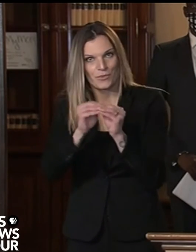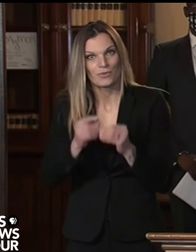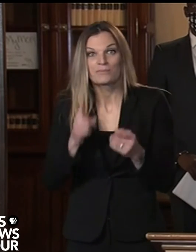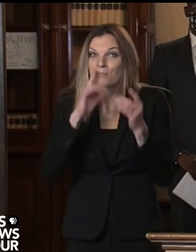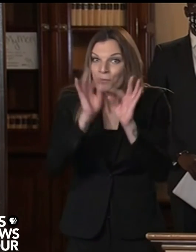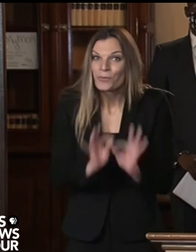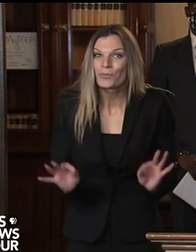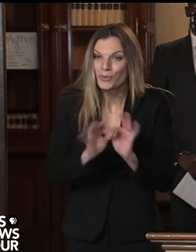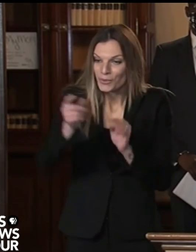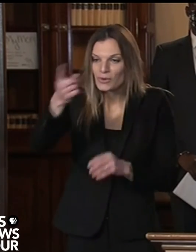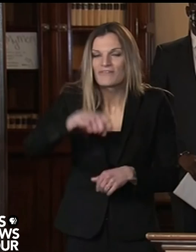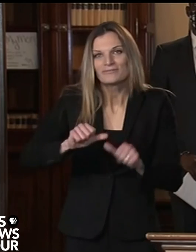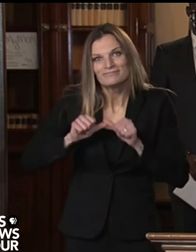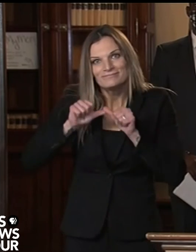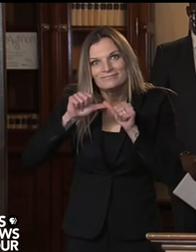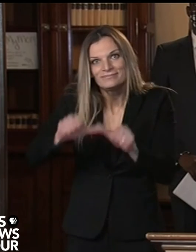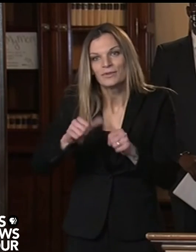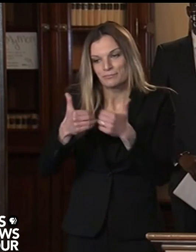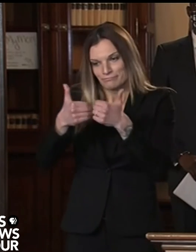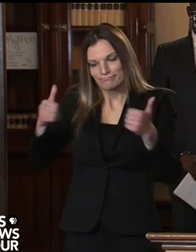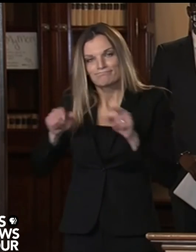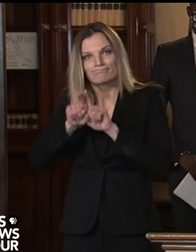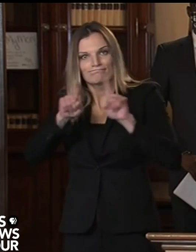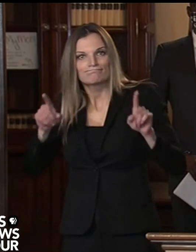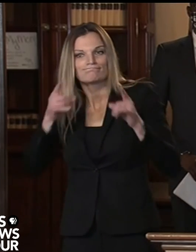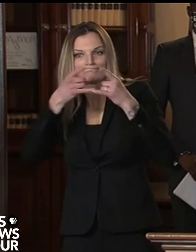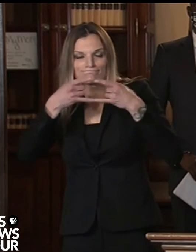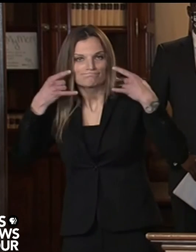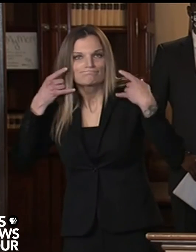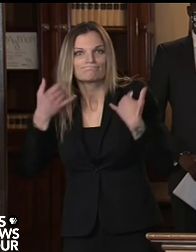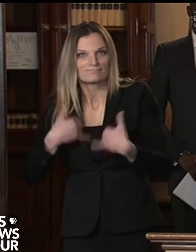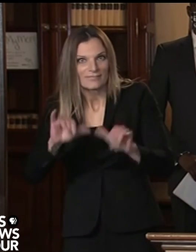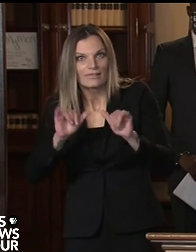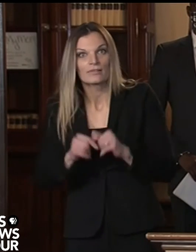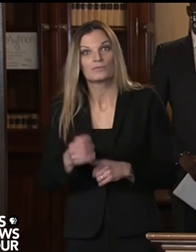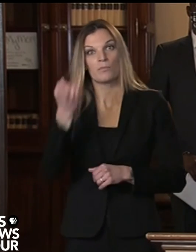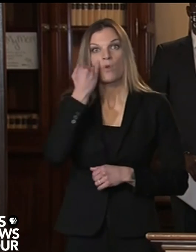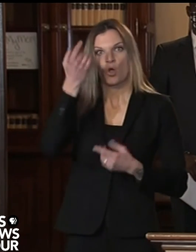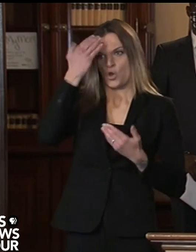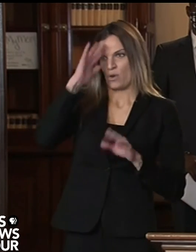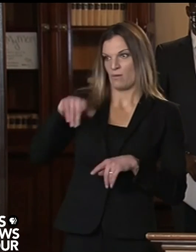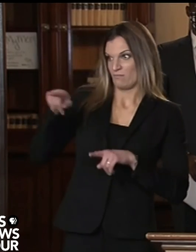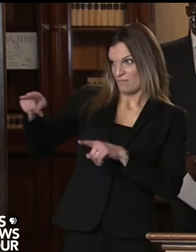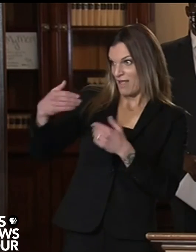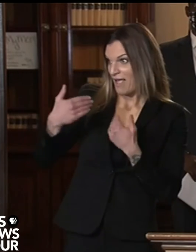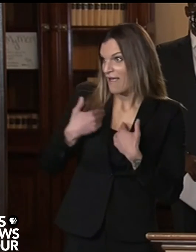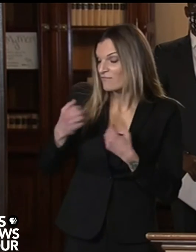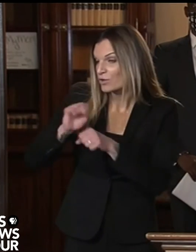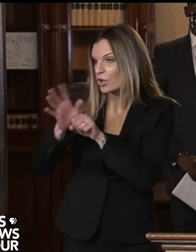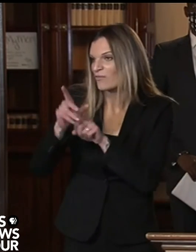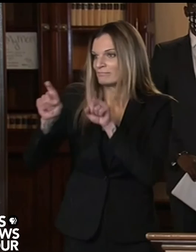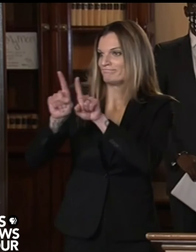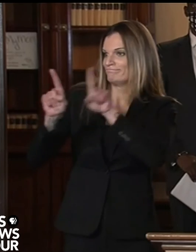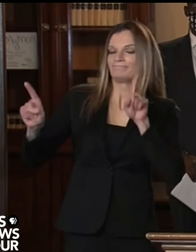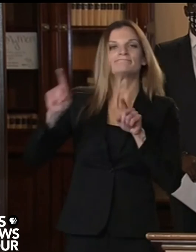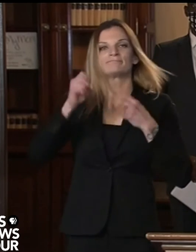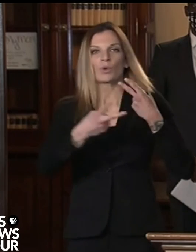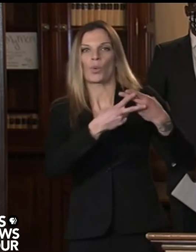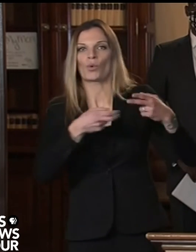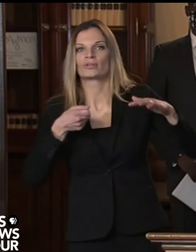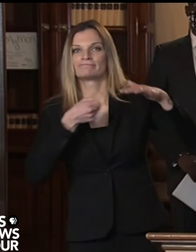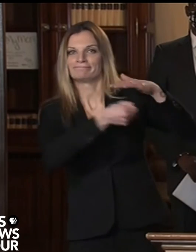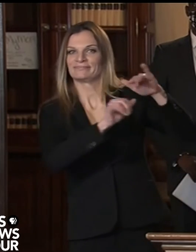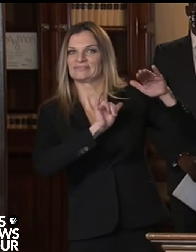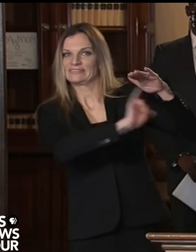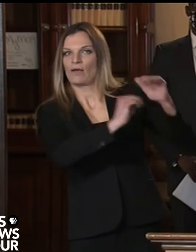continue to do their part. If you know you've been exposed, make sure you quarantine and stay away from others. And if